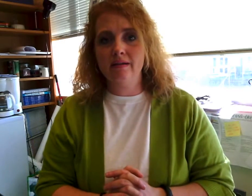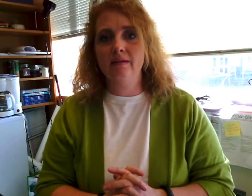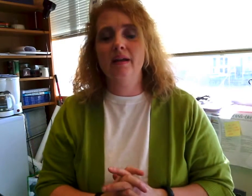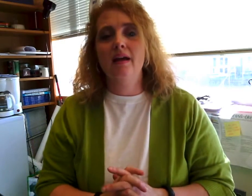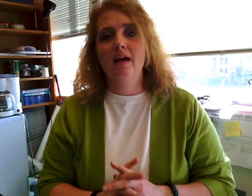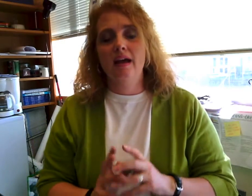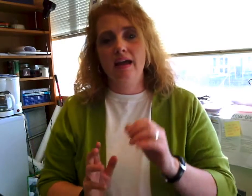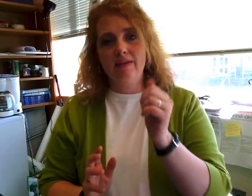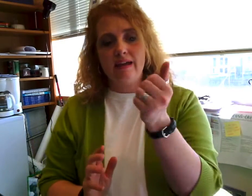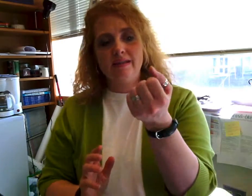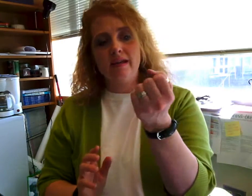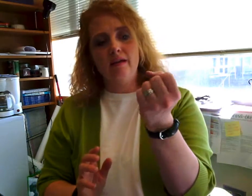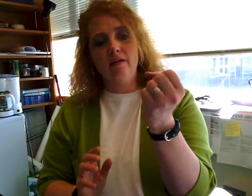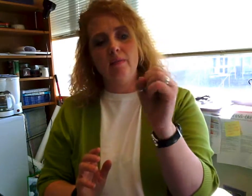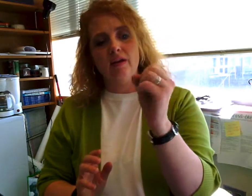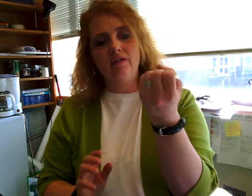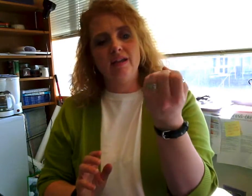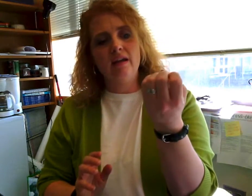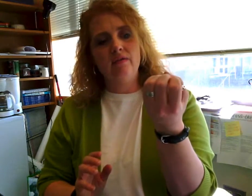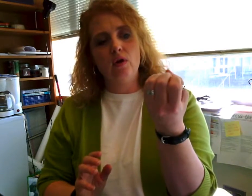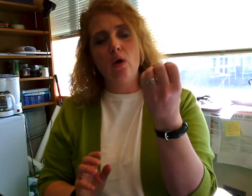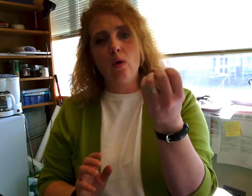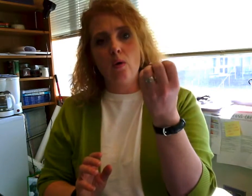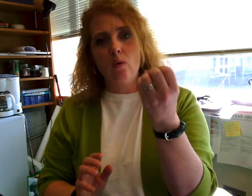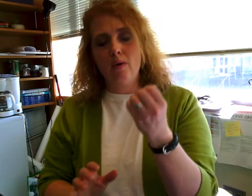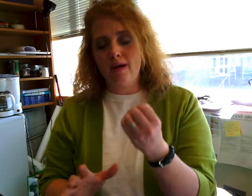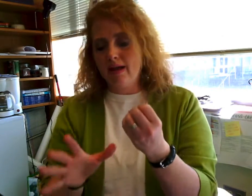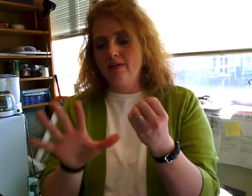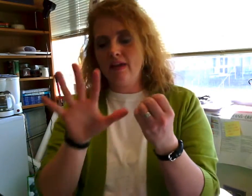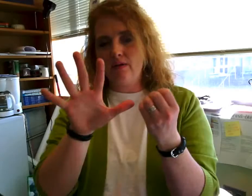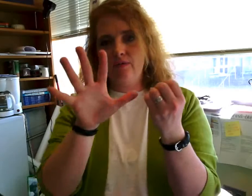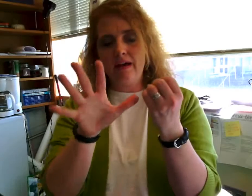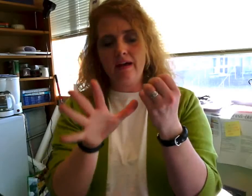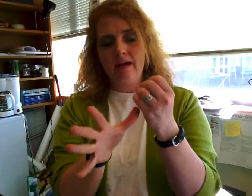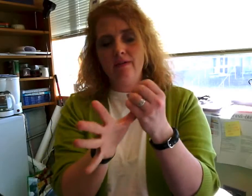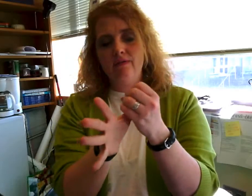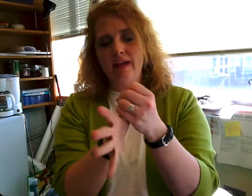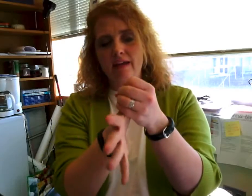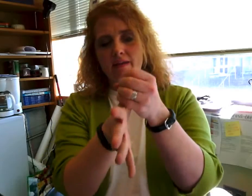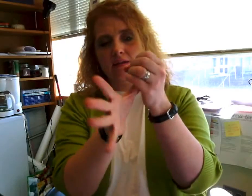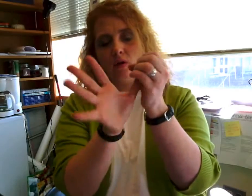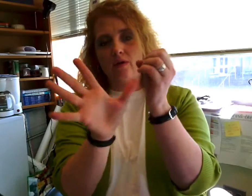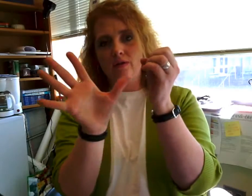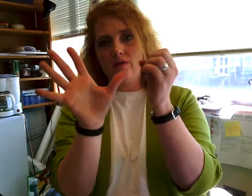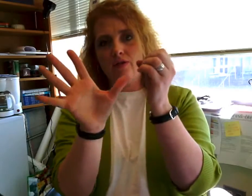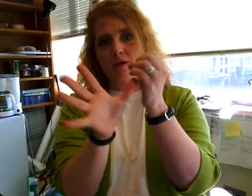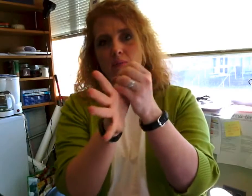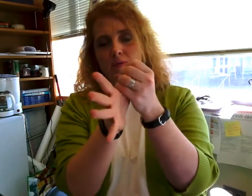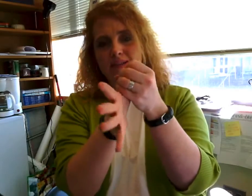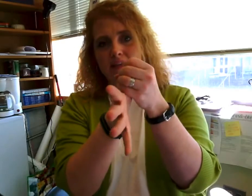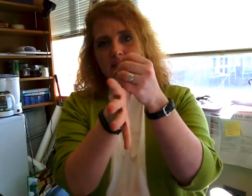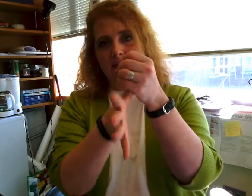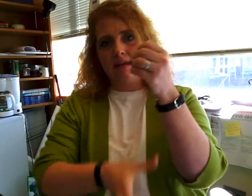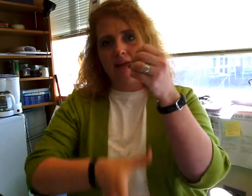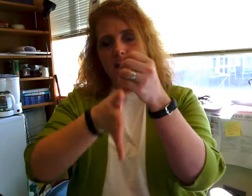diarrhea, and that's it's kind of a O and then a 5, and the thumb goes in,